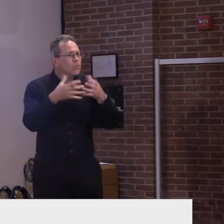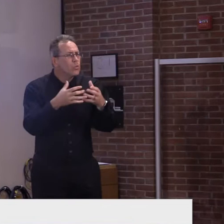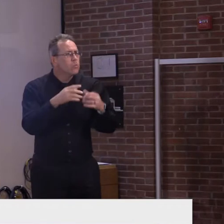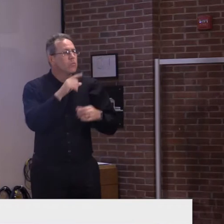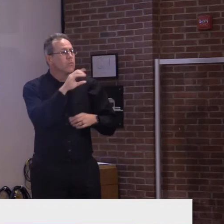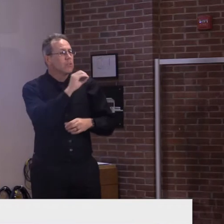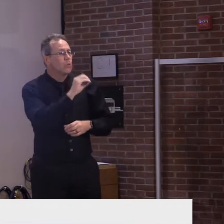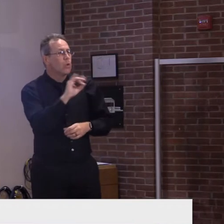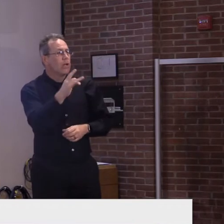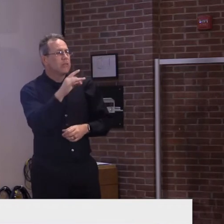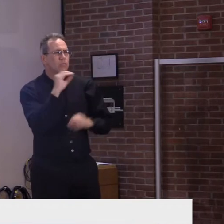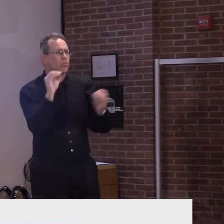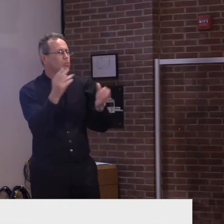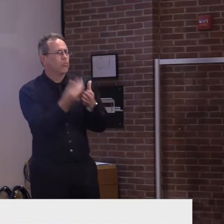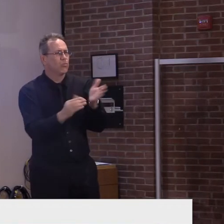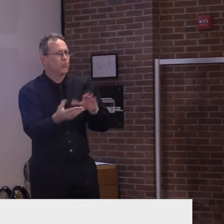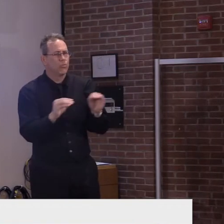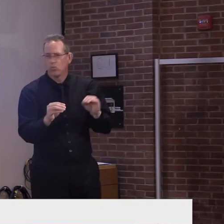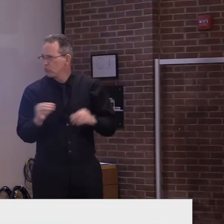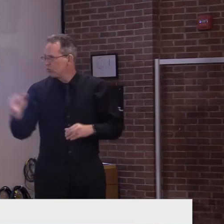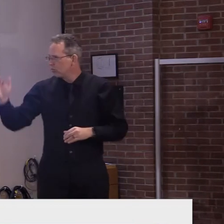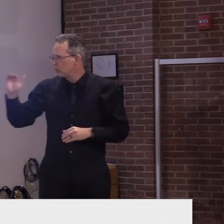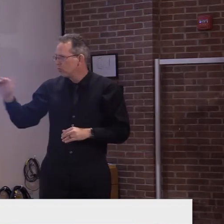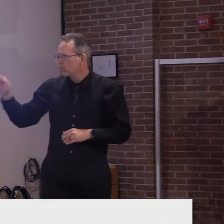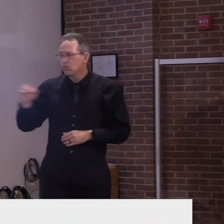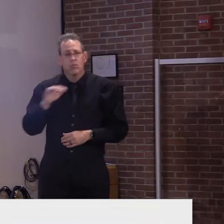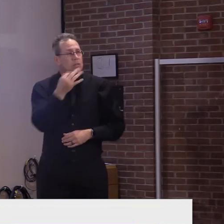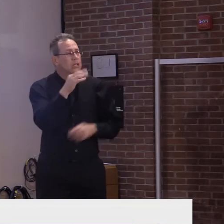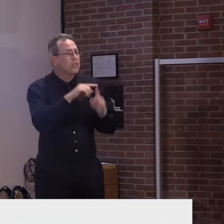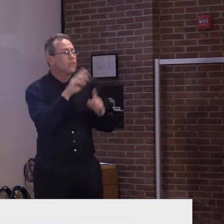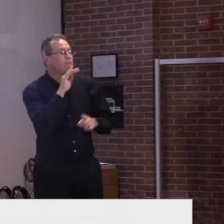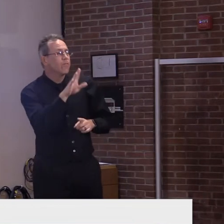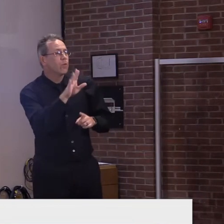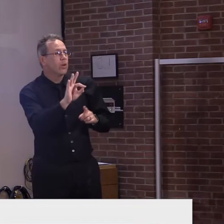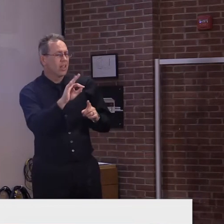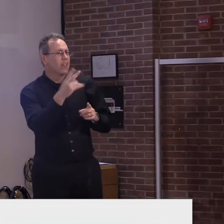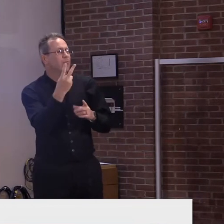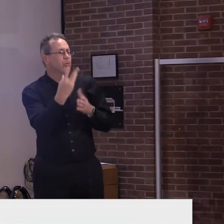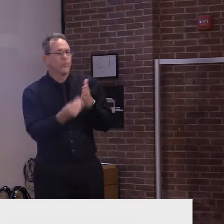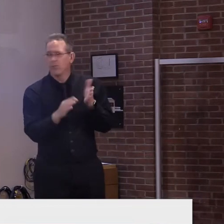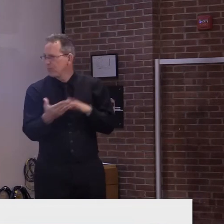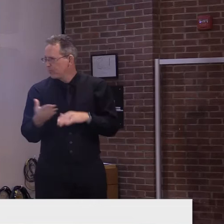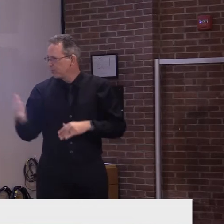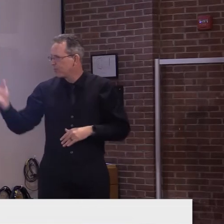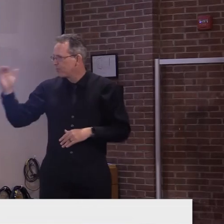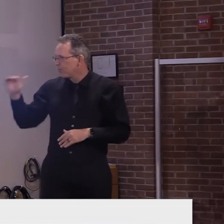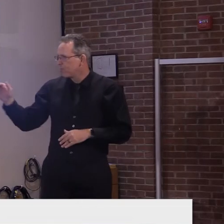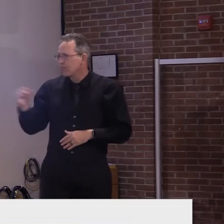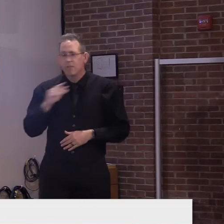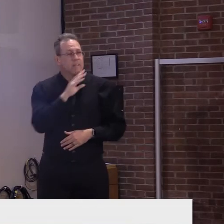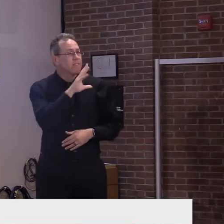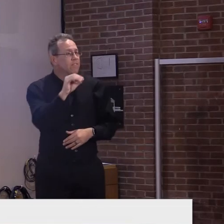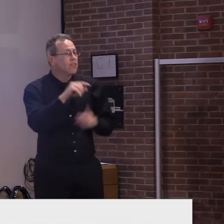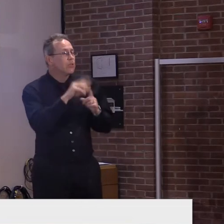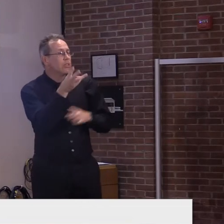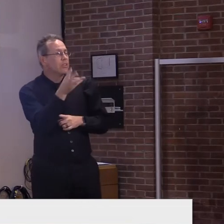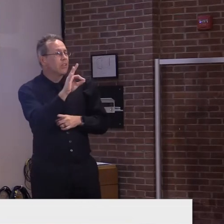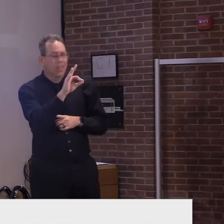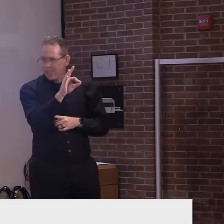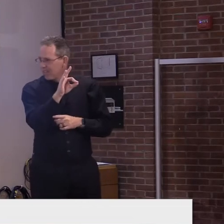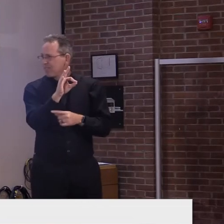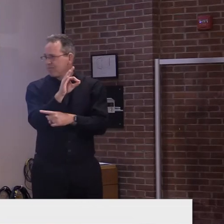see that just like previous times that we've seen fatalities, they've tended and trended to be